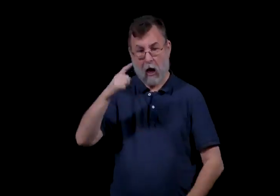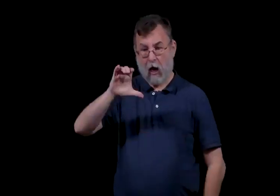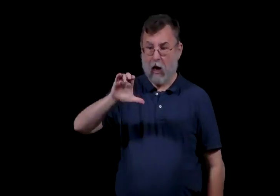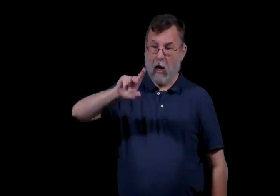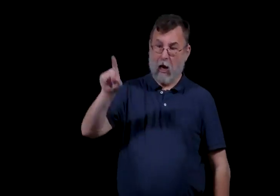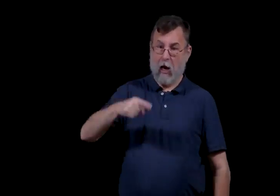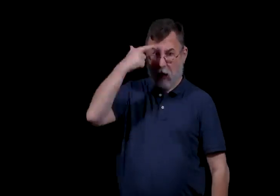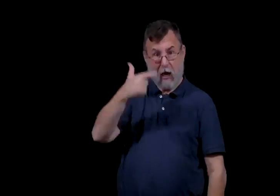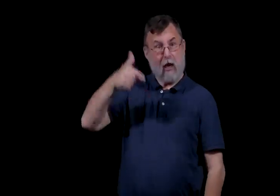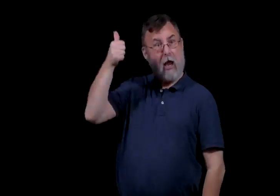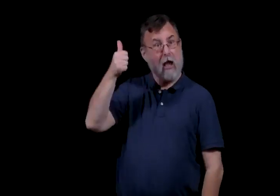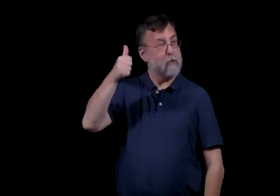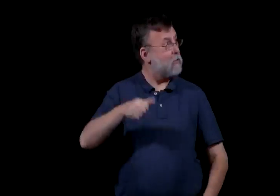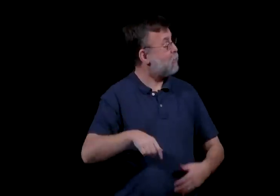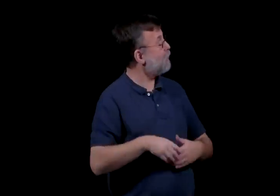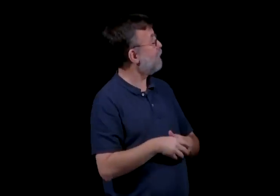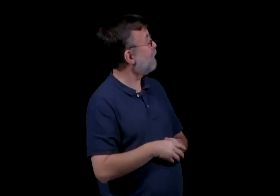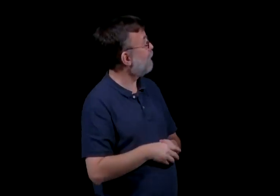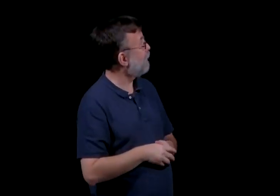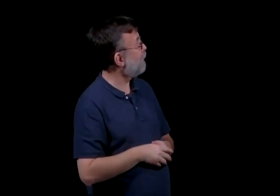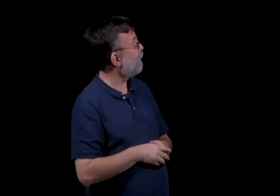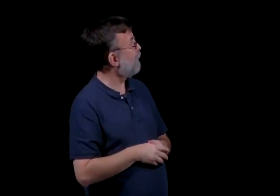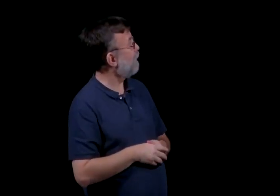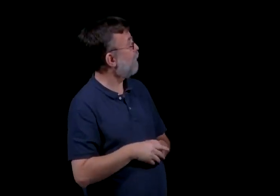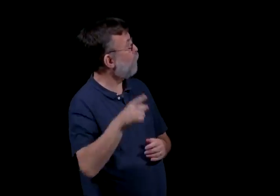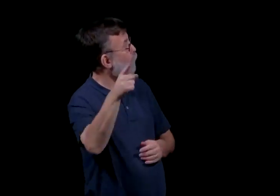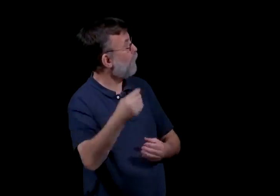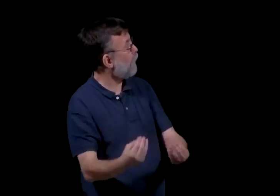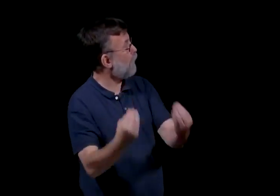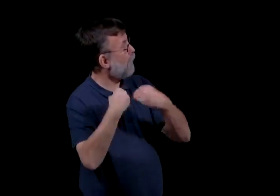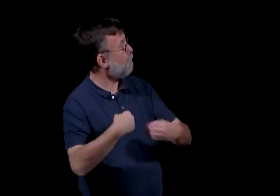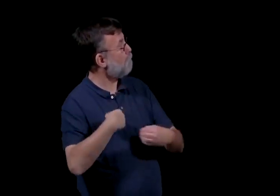be afraid because you give me DEET.